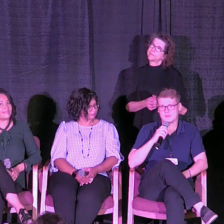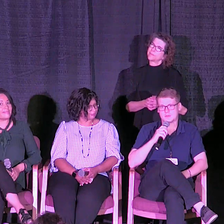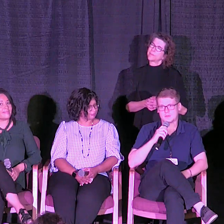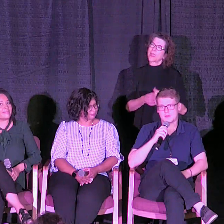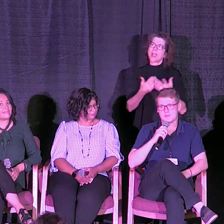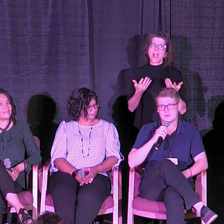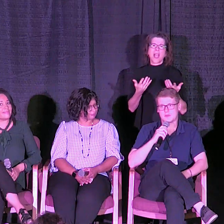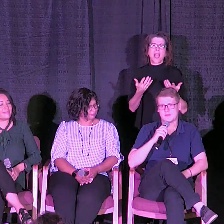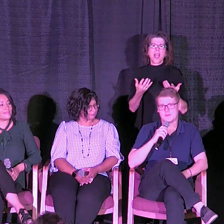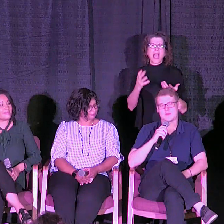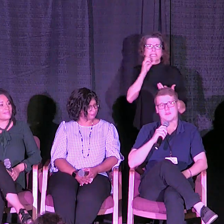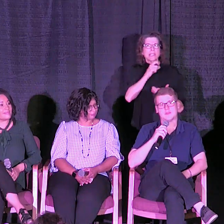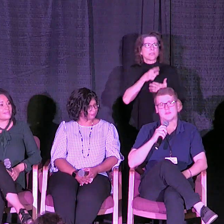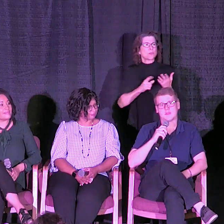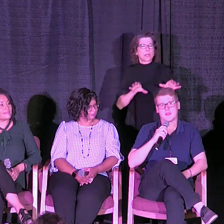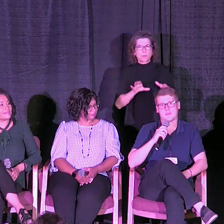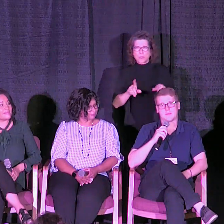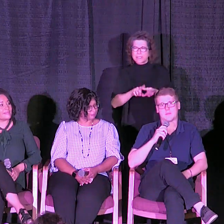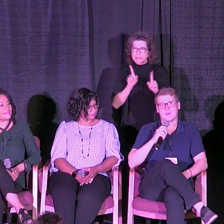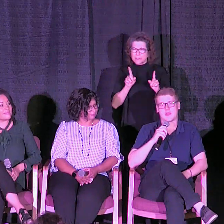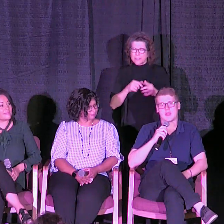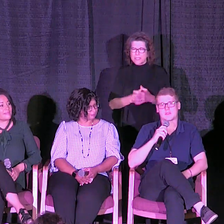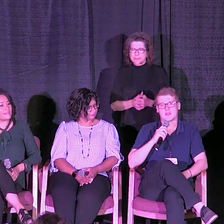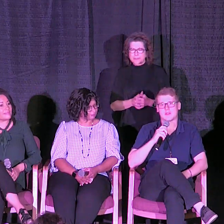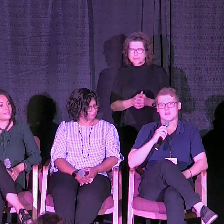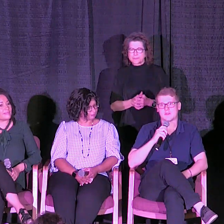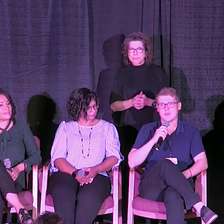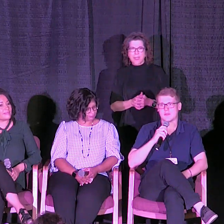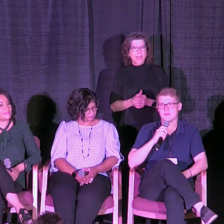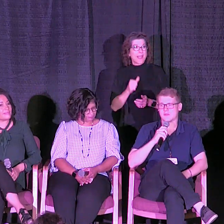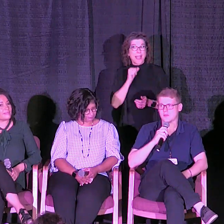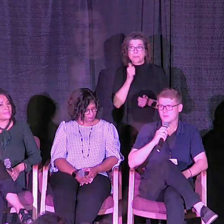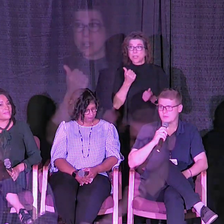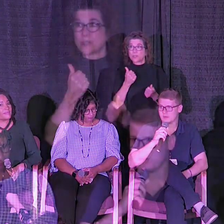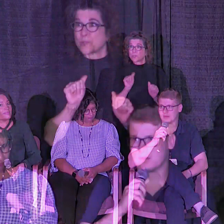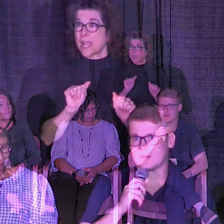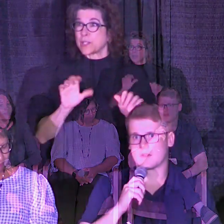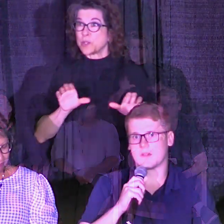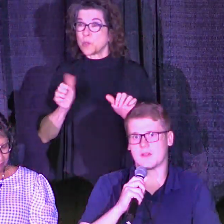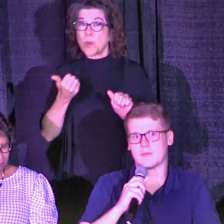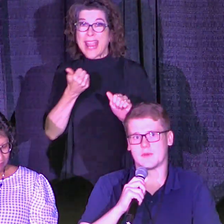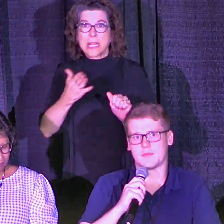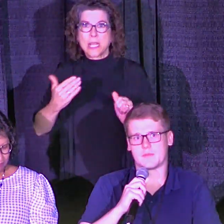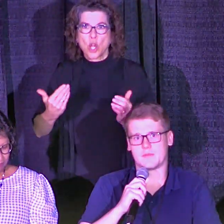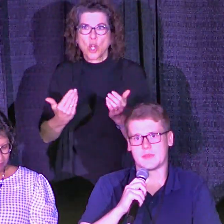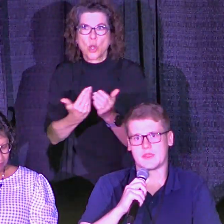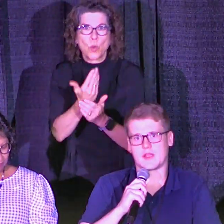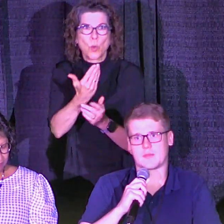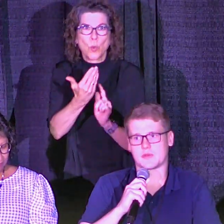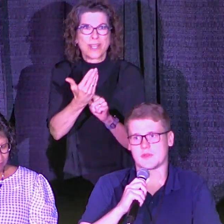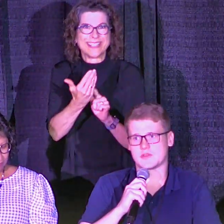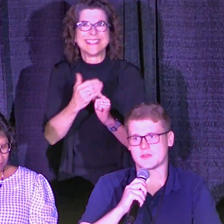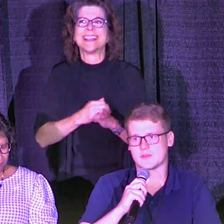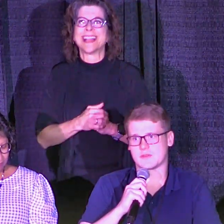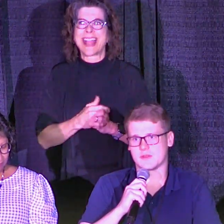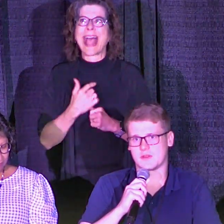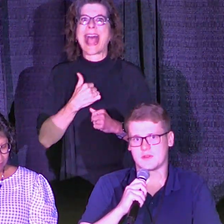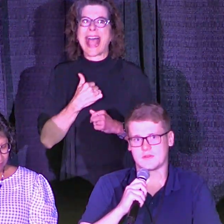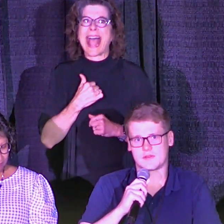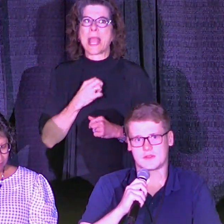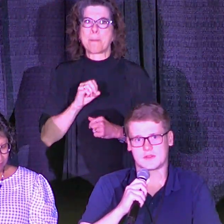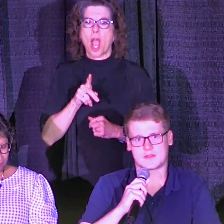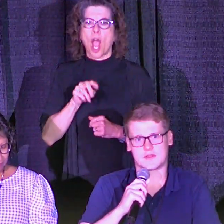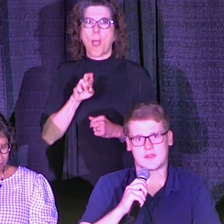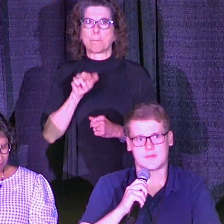I guess what I'm doing differently is that I'm not trying to do anything new. I'm a big operations